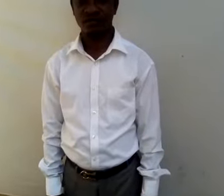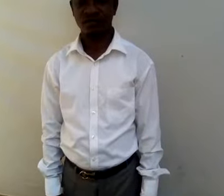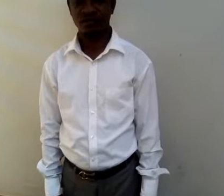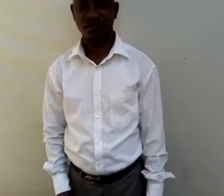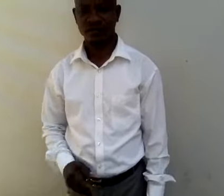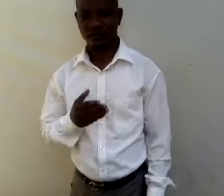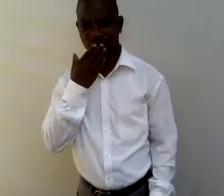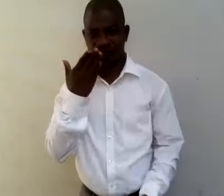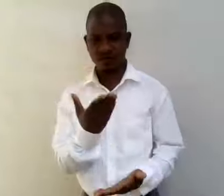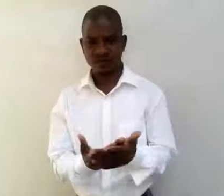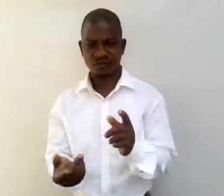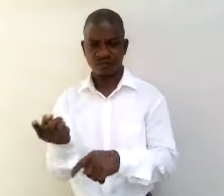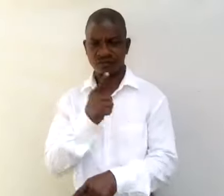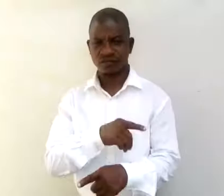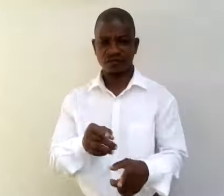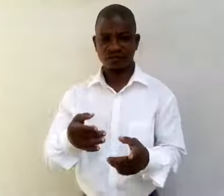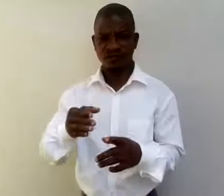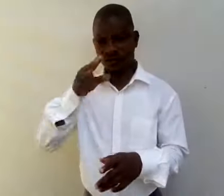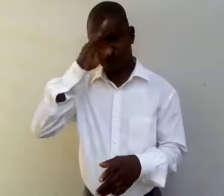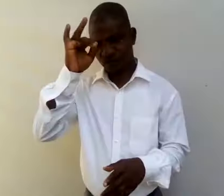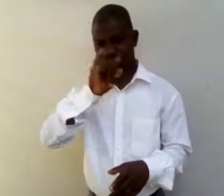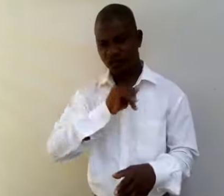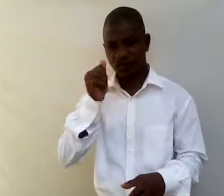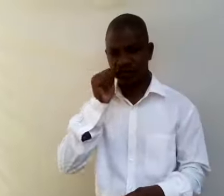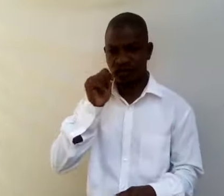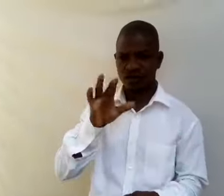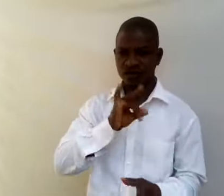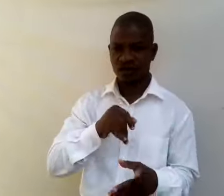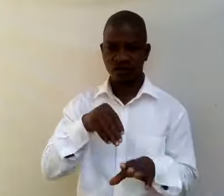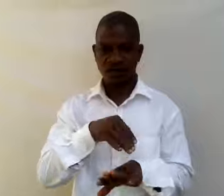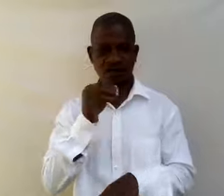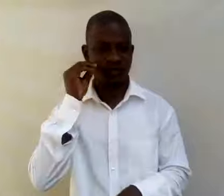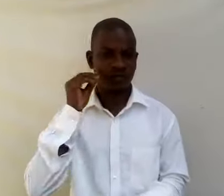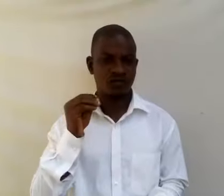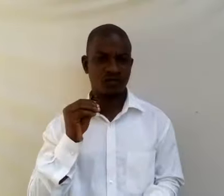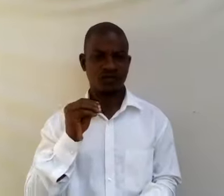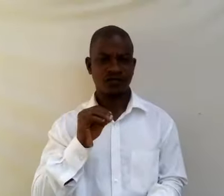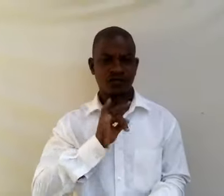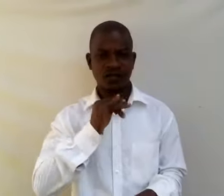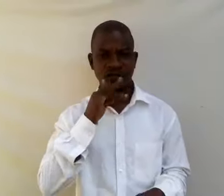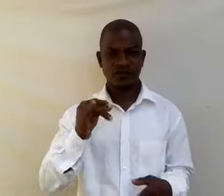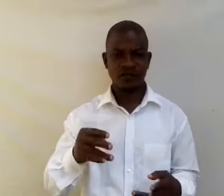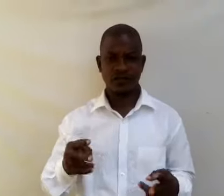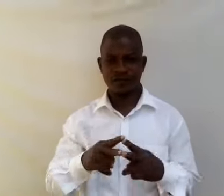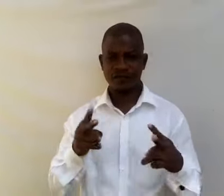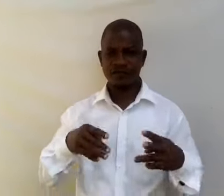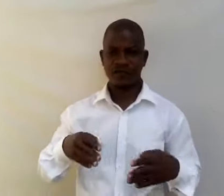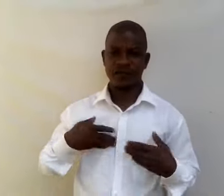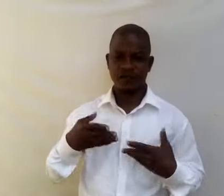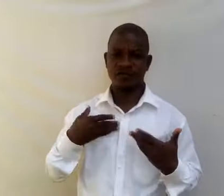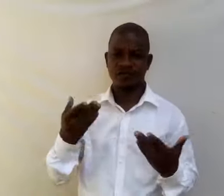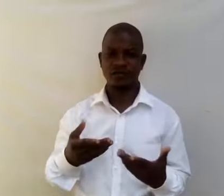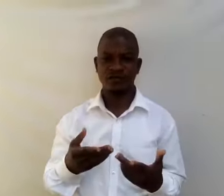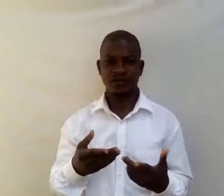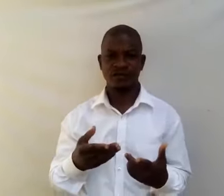Good day, boys and girls at home. I'm very excited to be with